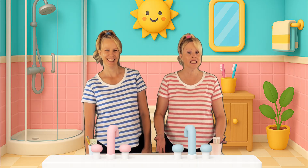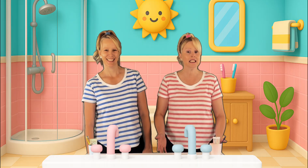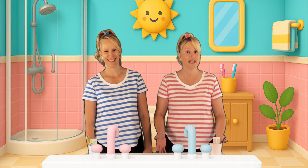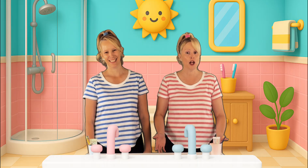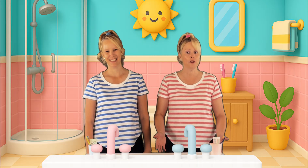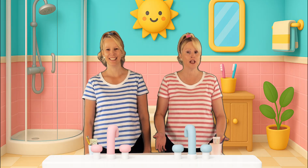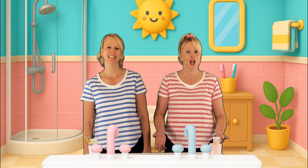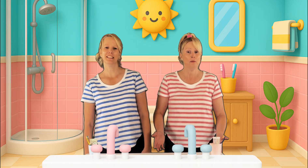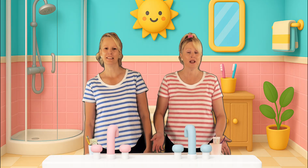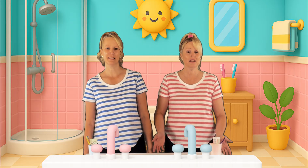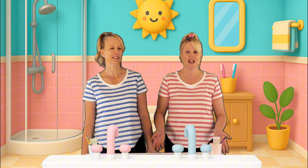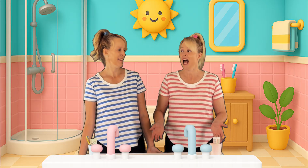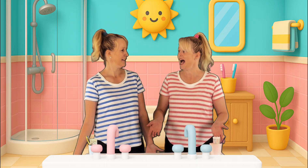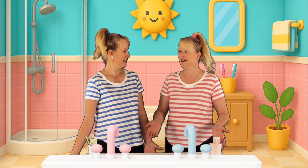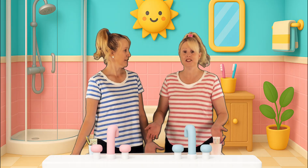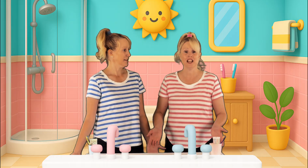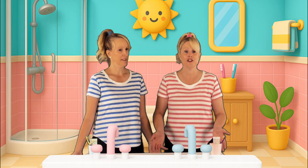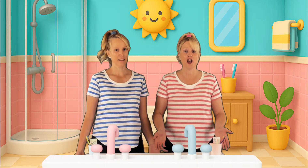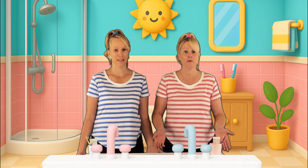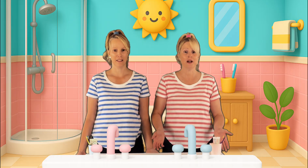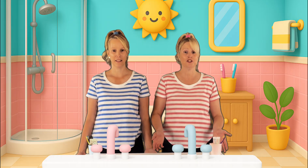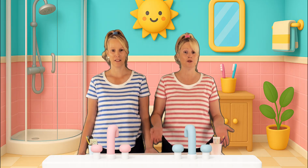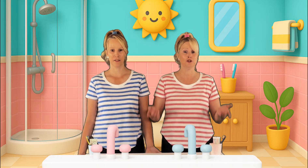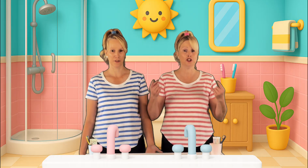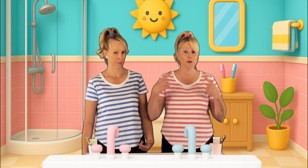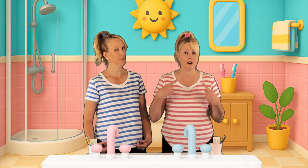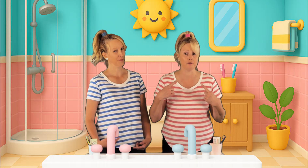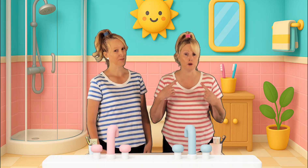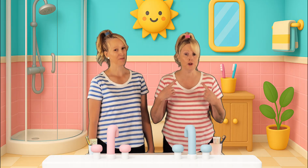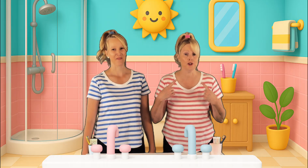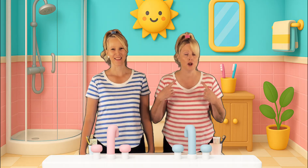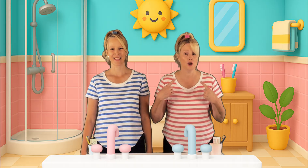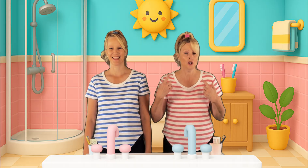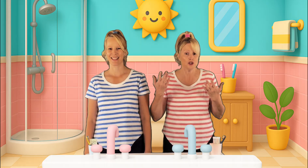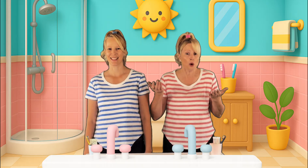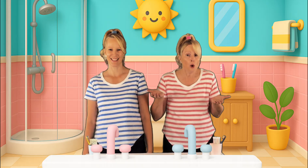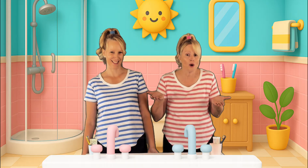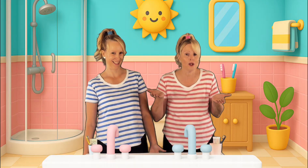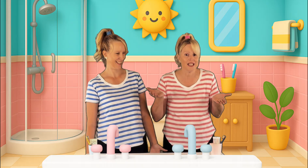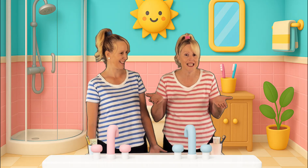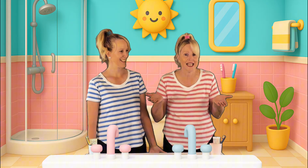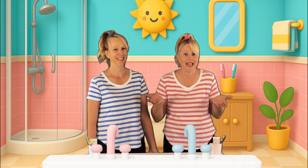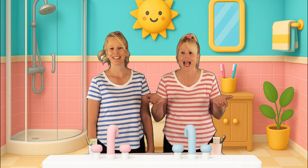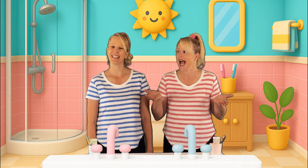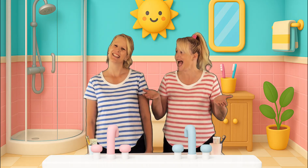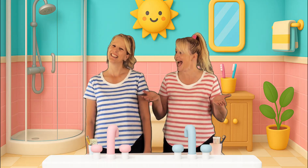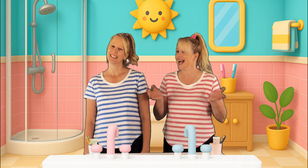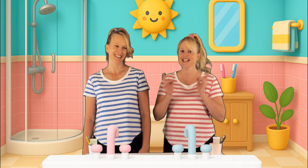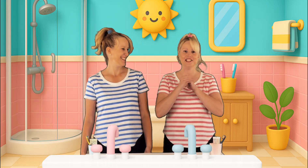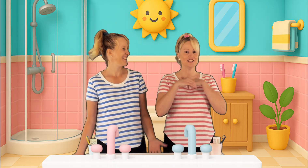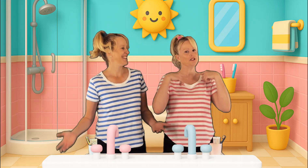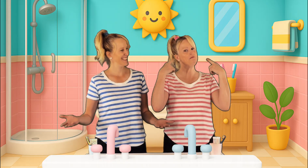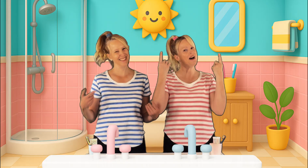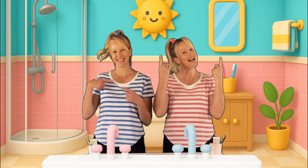and healthy because our teeth help us to chew our food, talk clearly, and